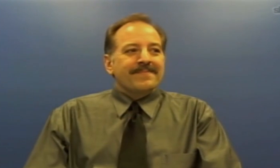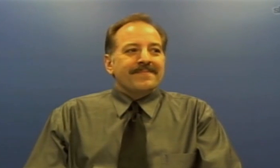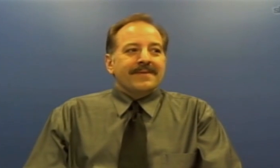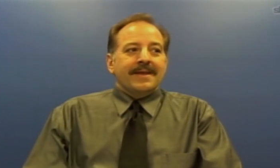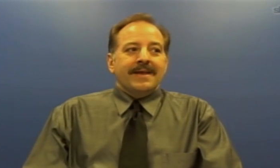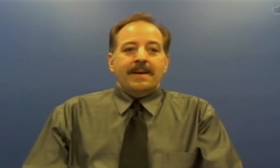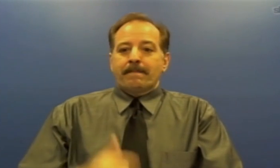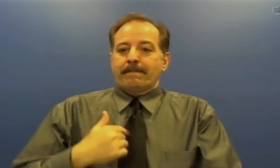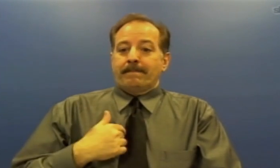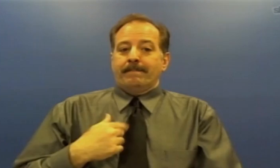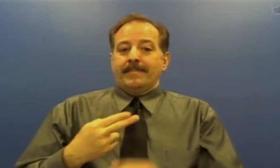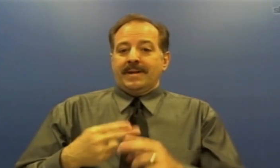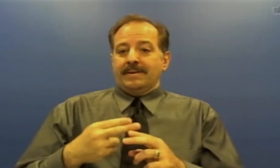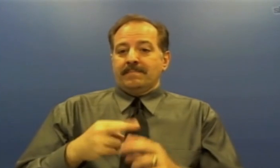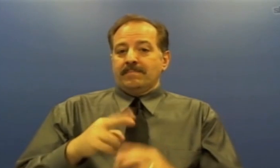Welcome.